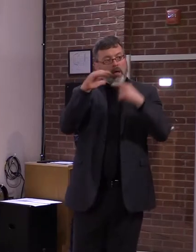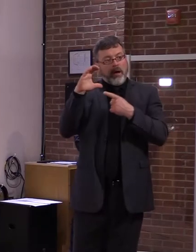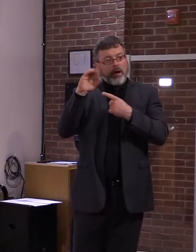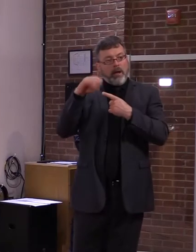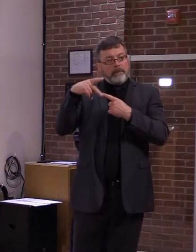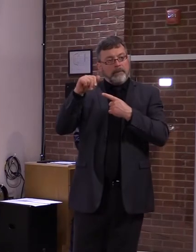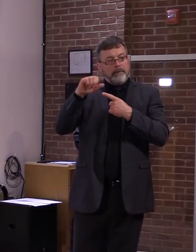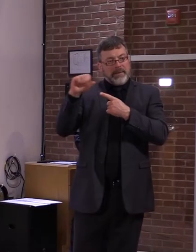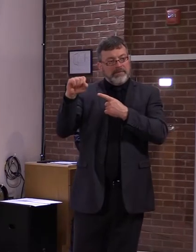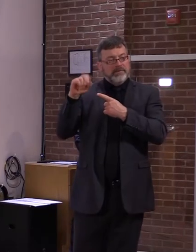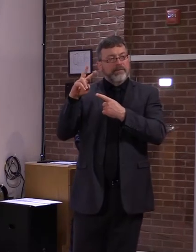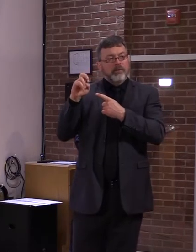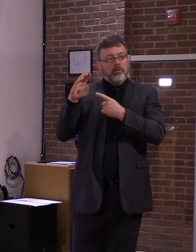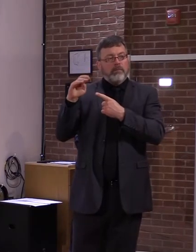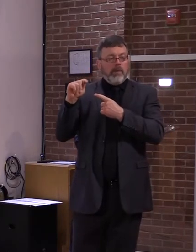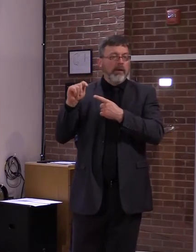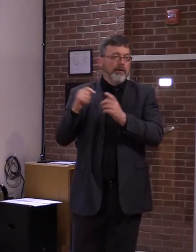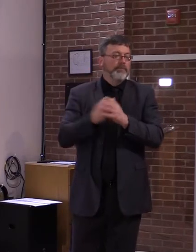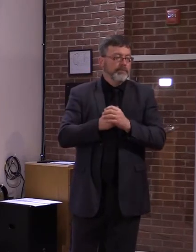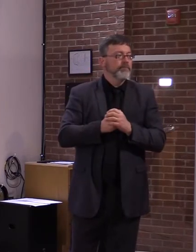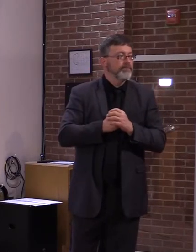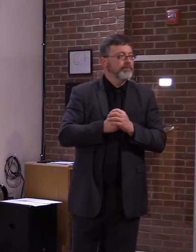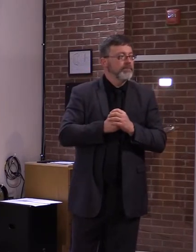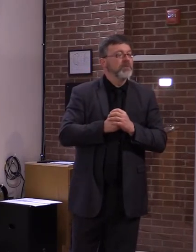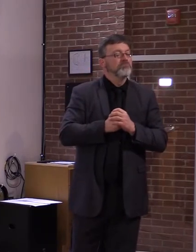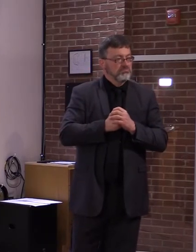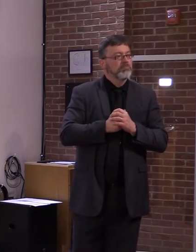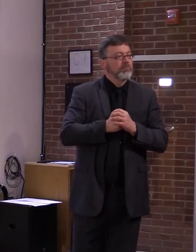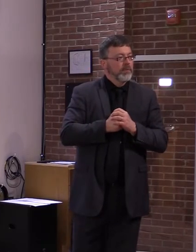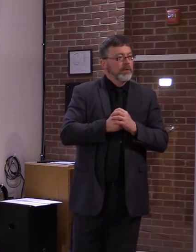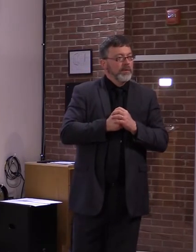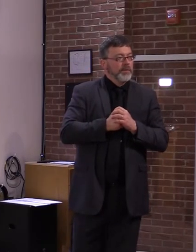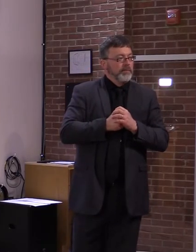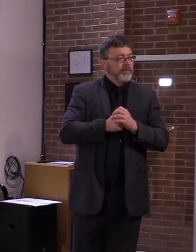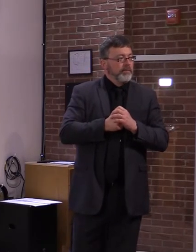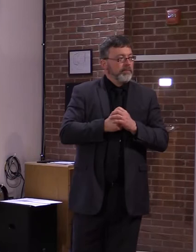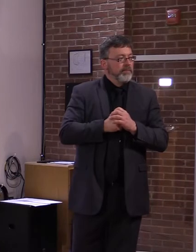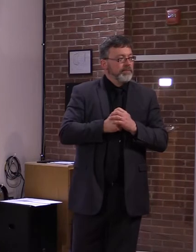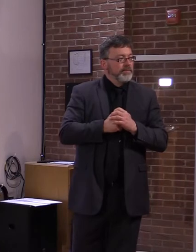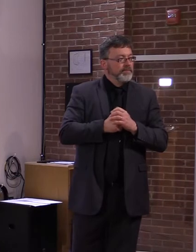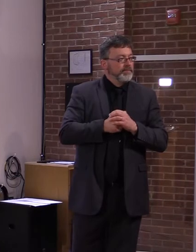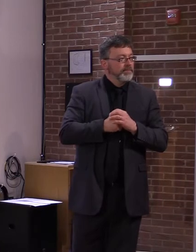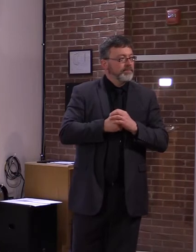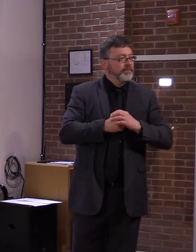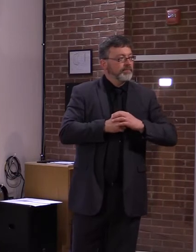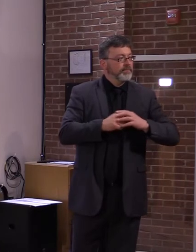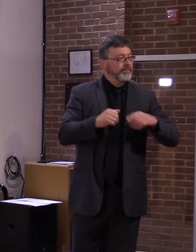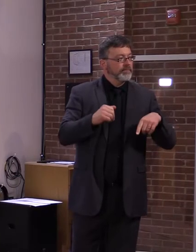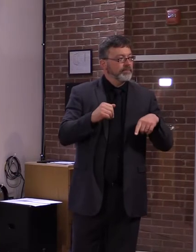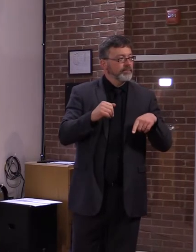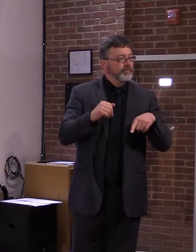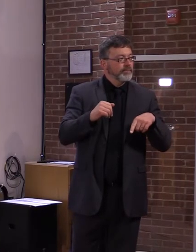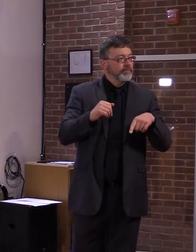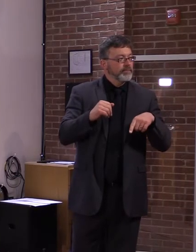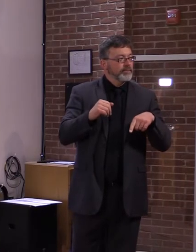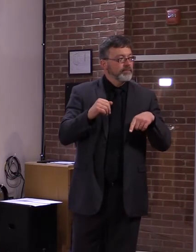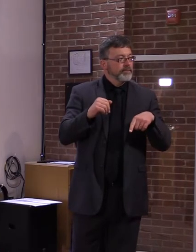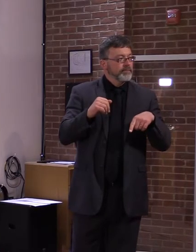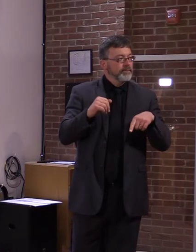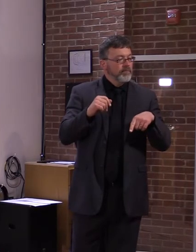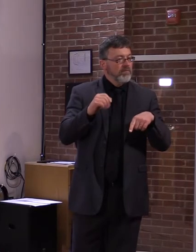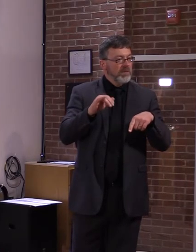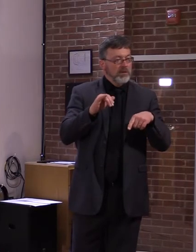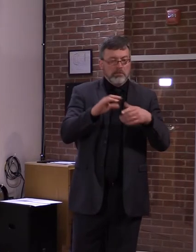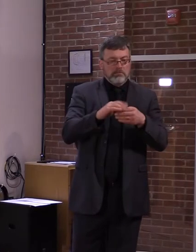Tom Davis, Compass Vermont. Thanks, Jason. CVS yesterday put out an announcement that nationwide for all of